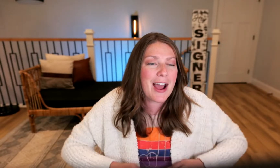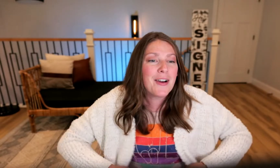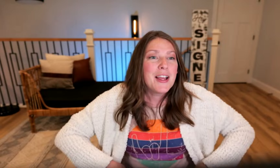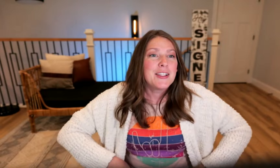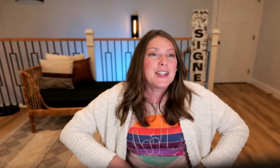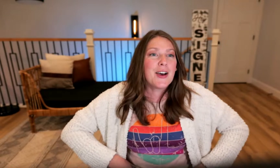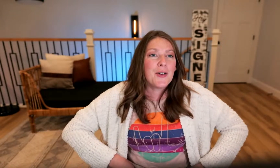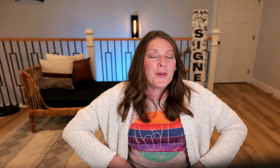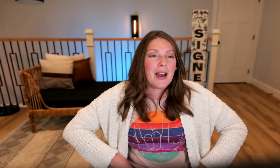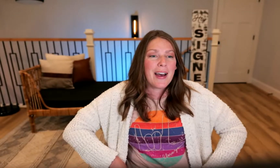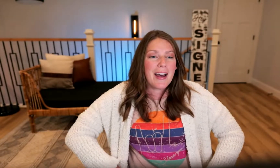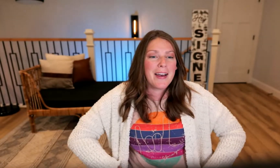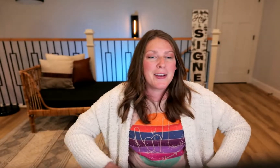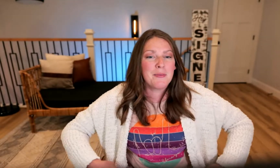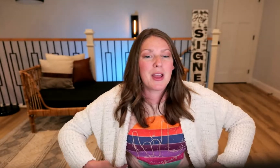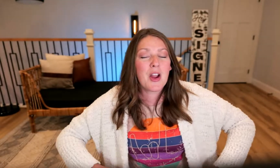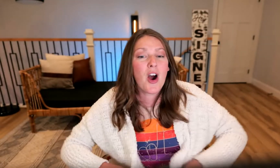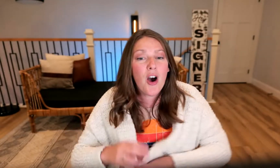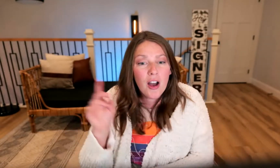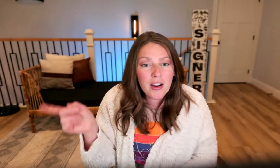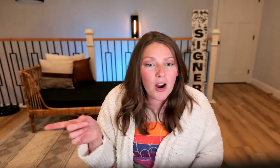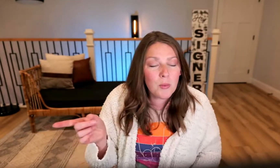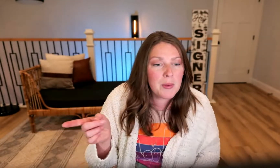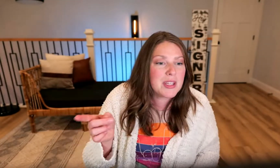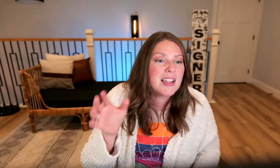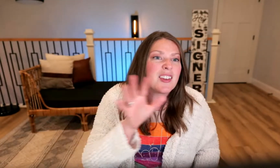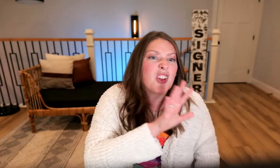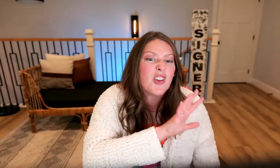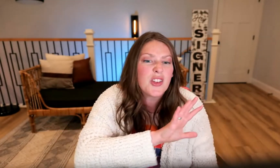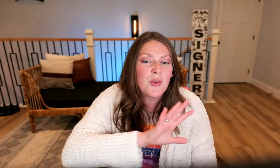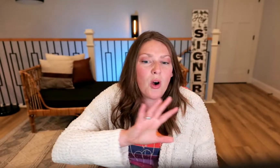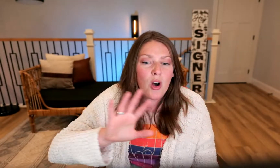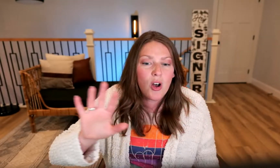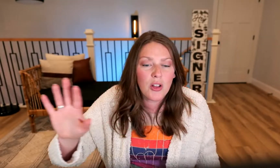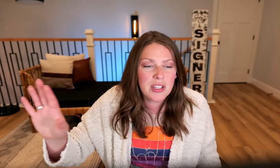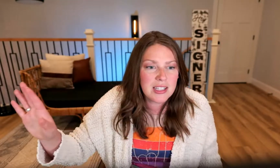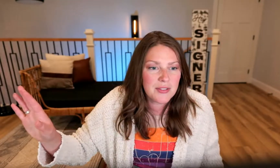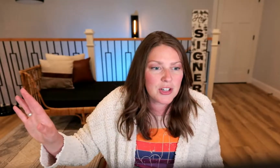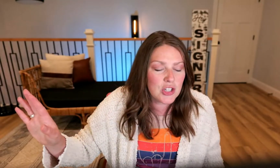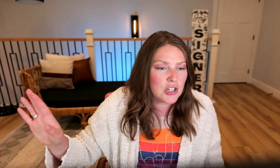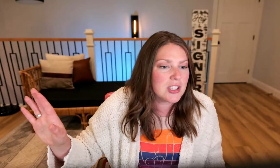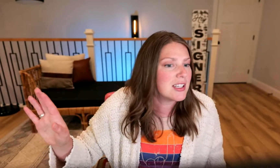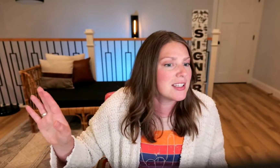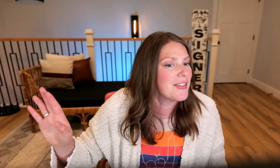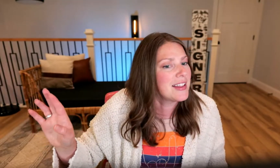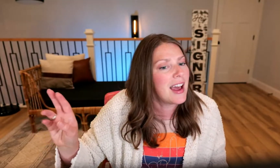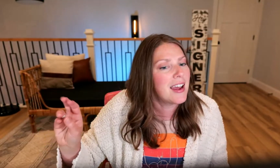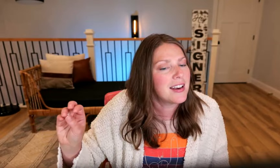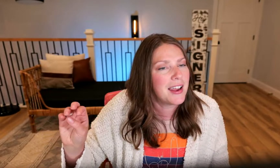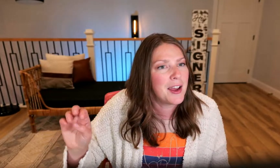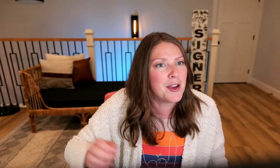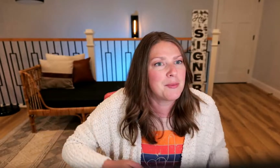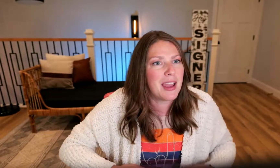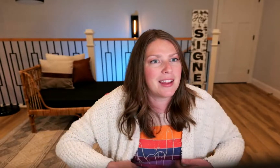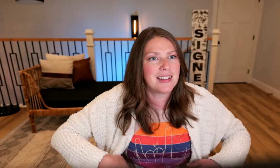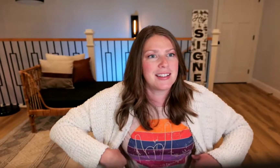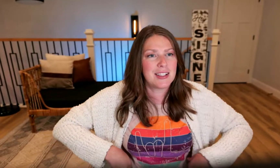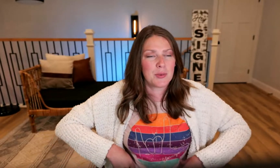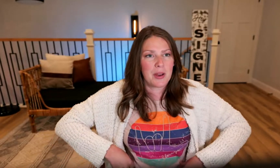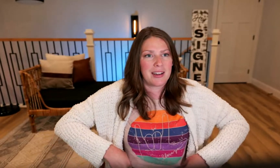now. So on our website, there's also all these different shirts and stuff like that. And this one